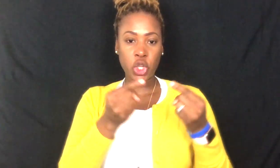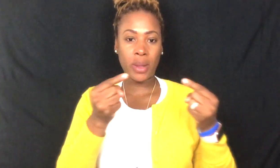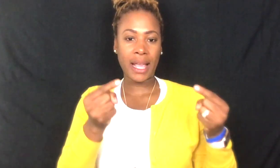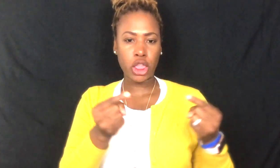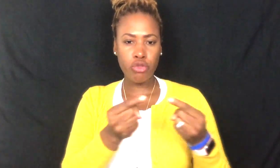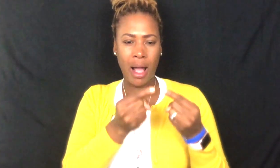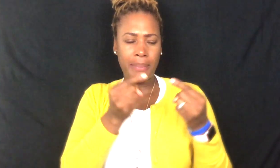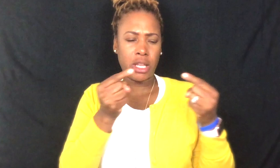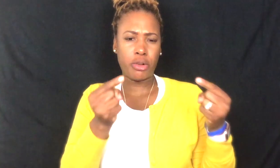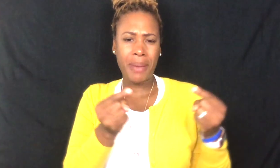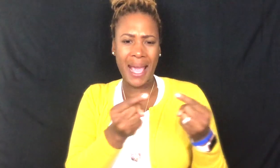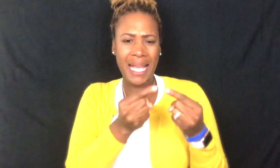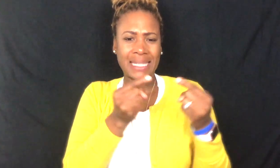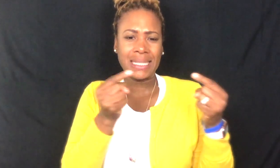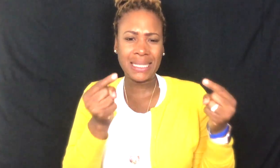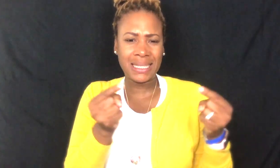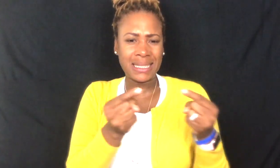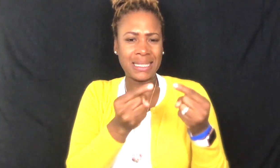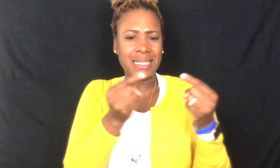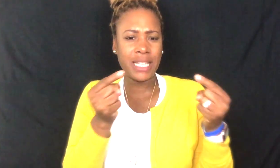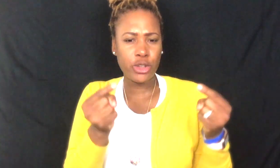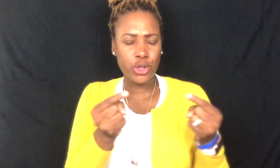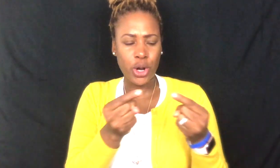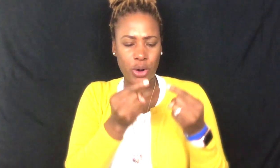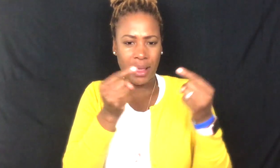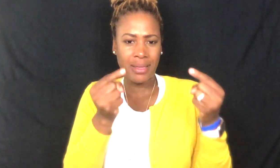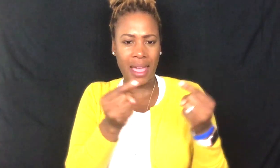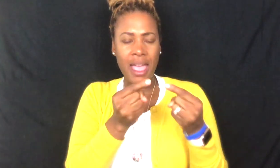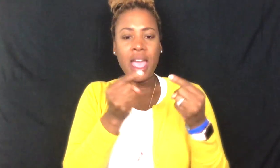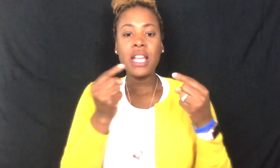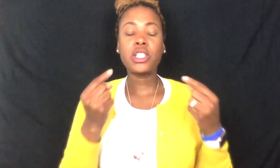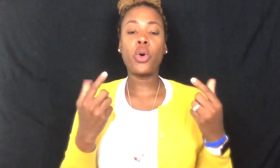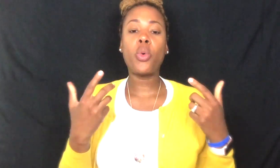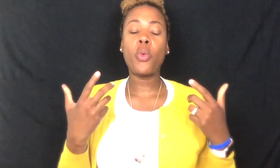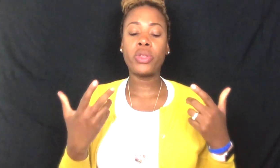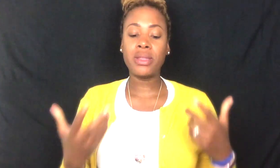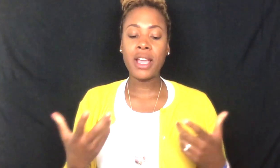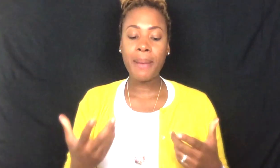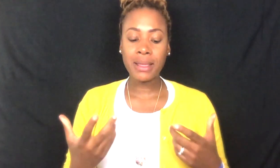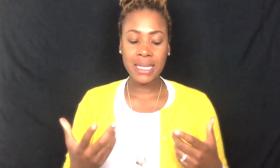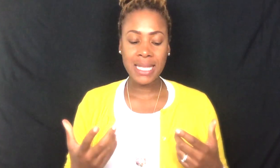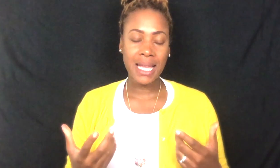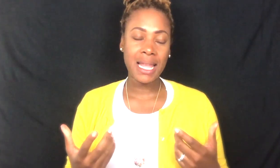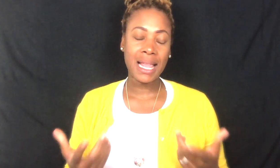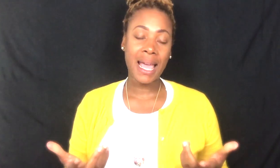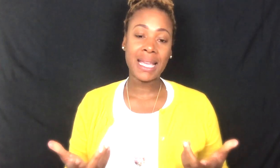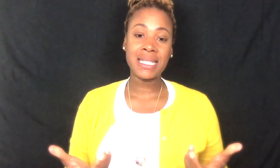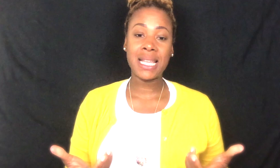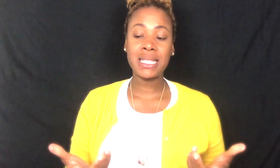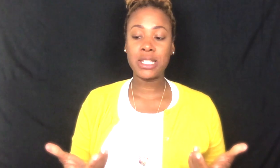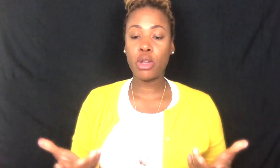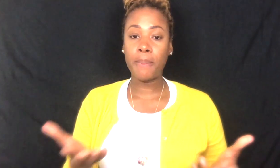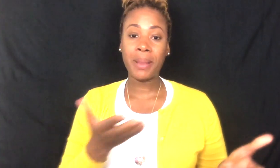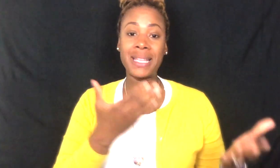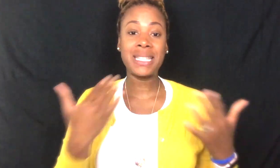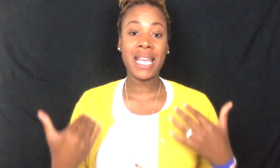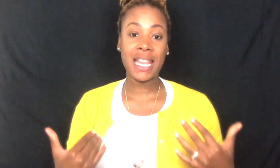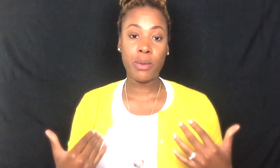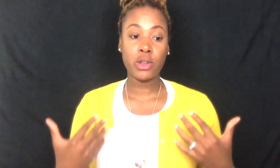like throbbing or pain, like it just continues to hurt like that. So the thing about this sign that I like is you can place it anywhere to